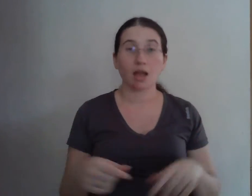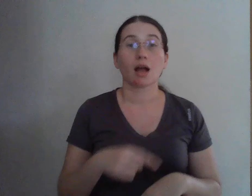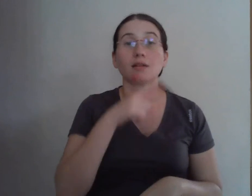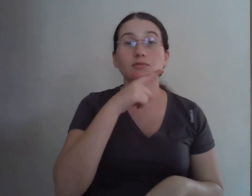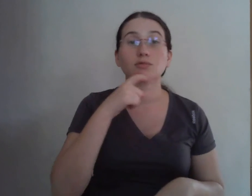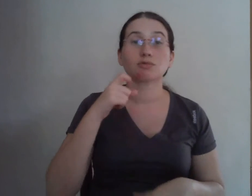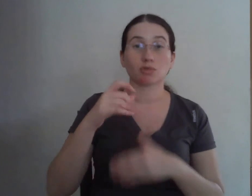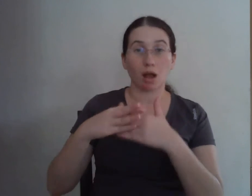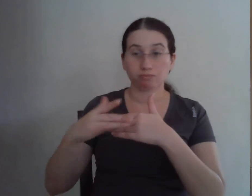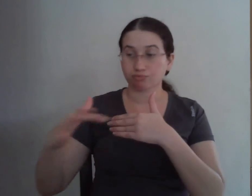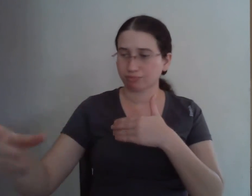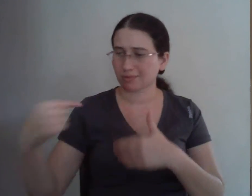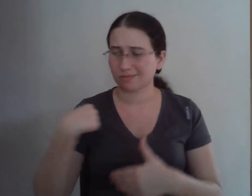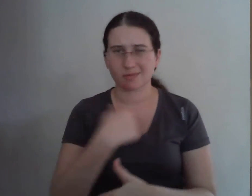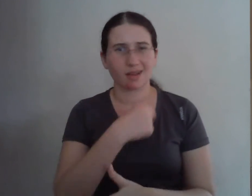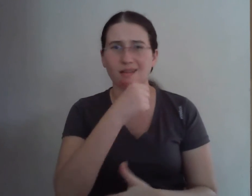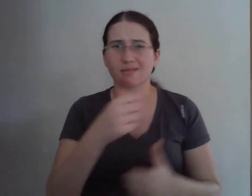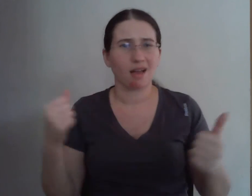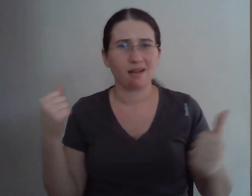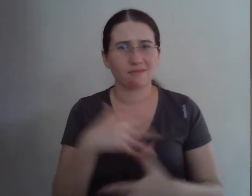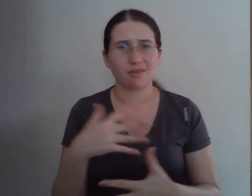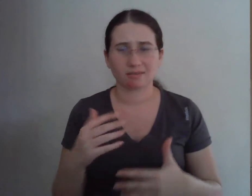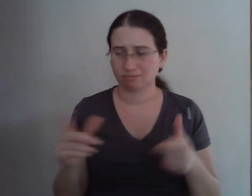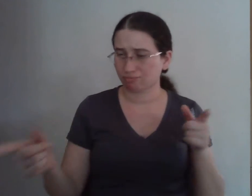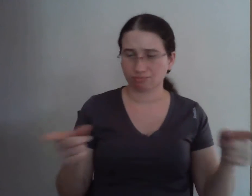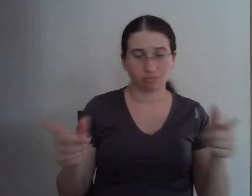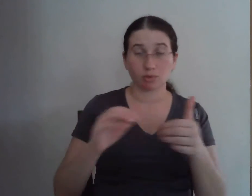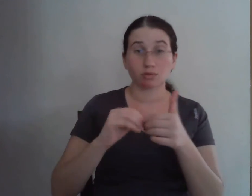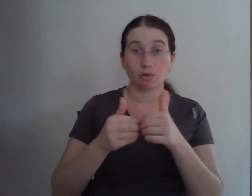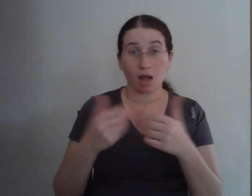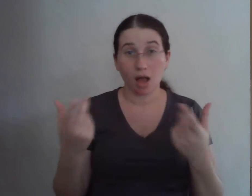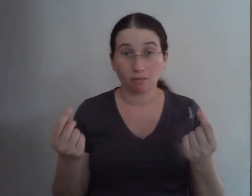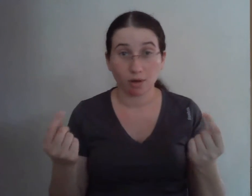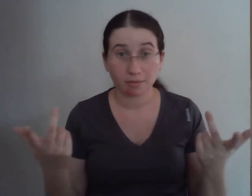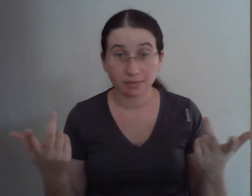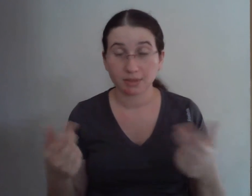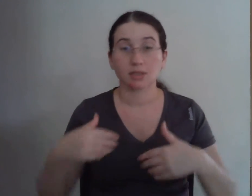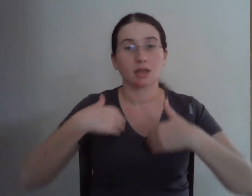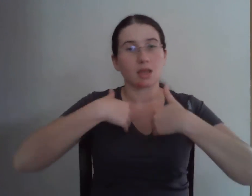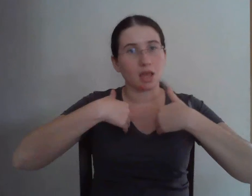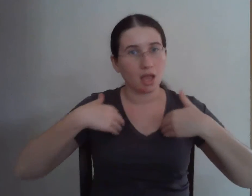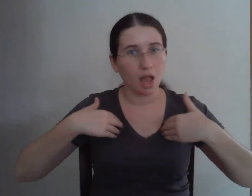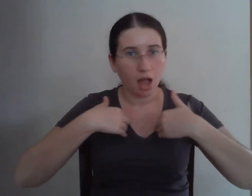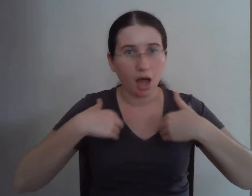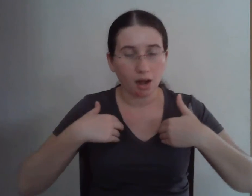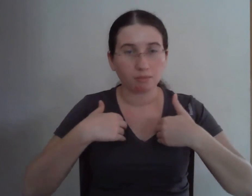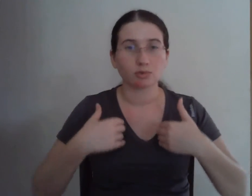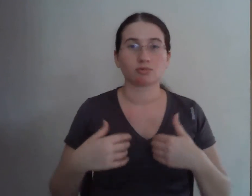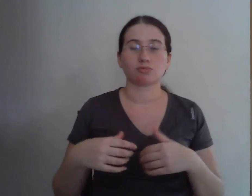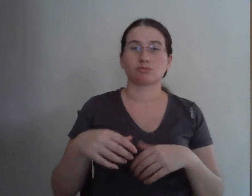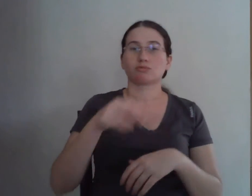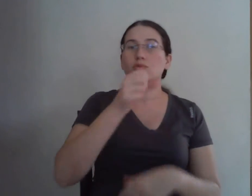years. And we did that by increasing the cattle and goats